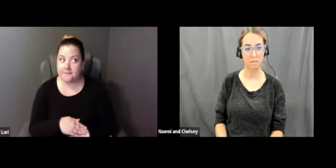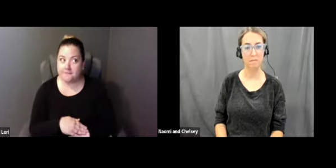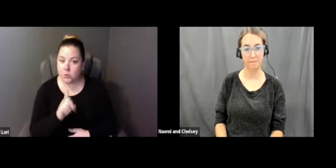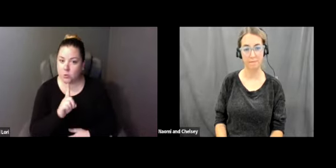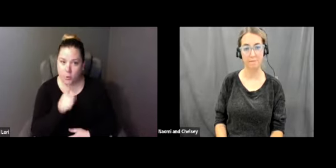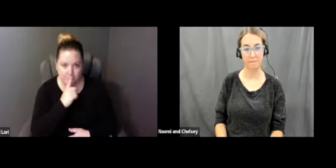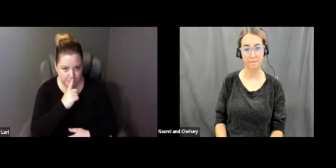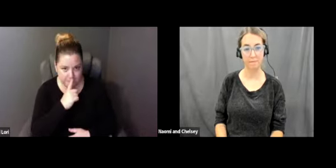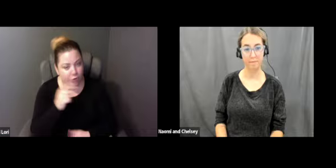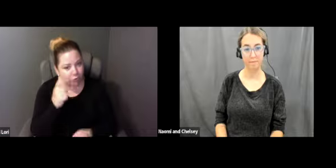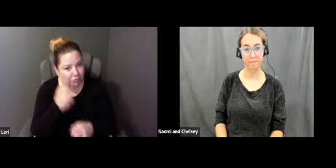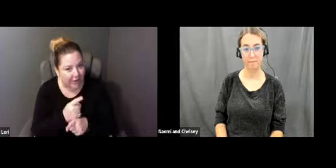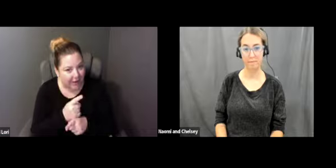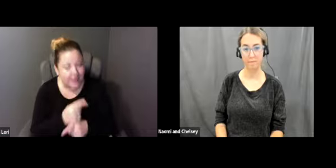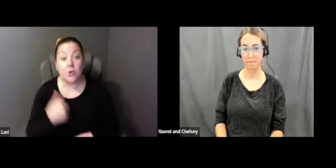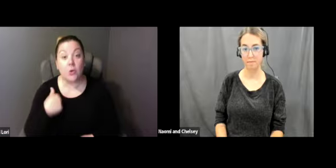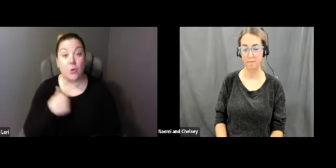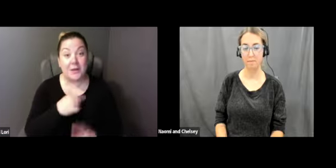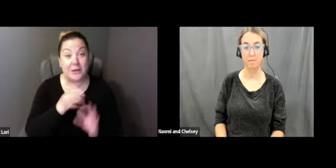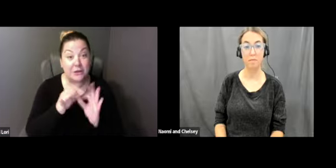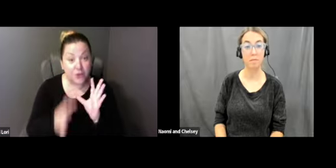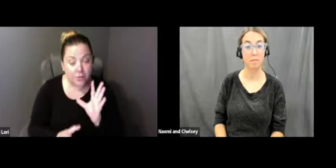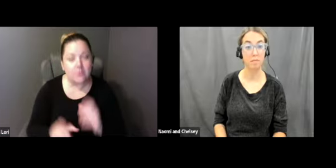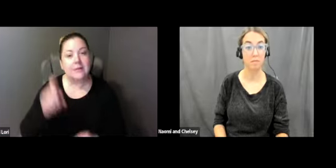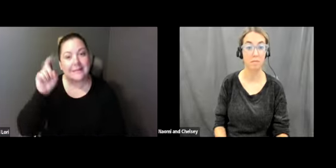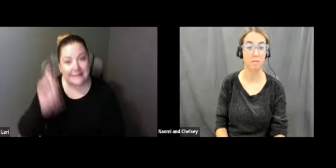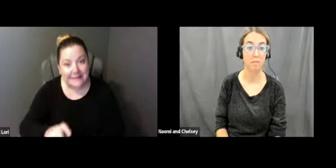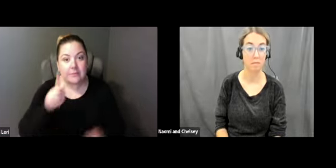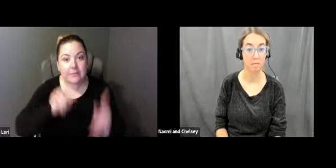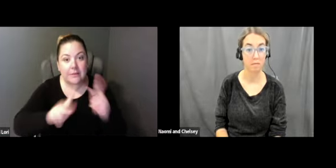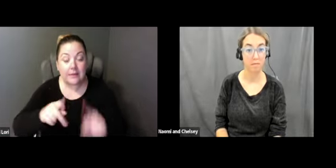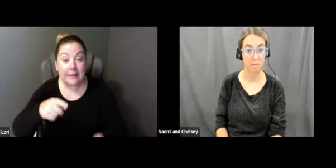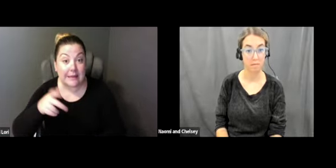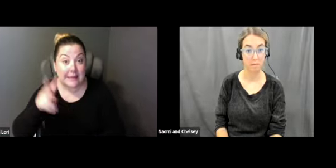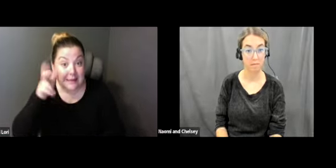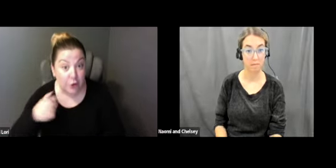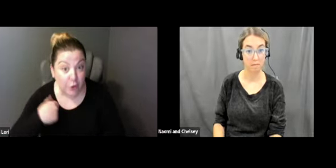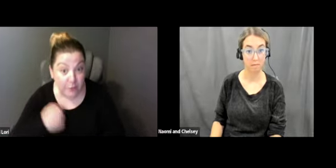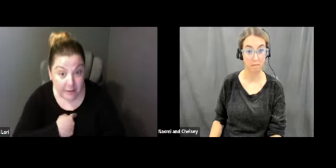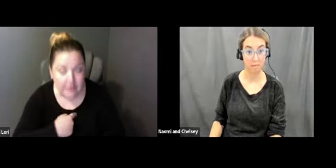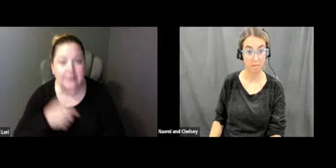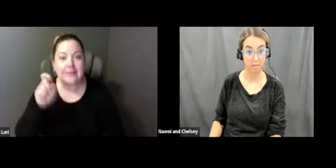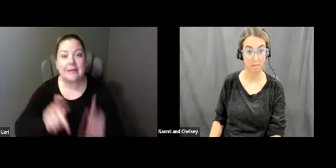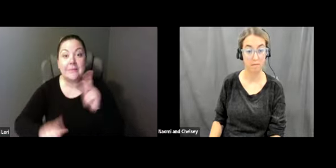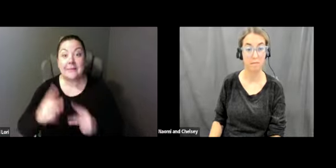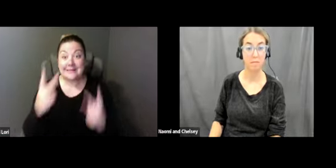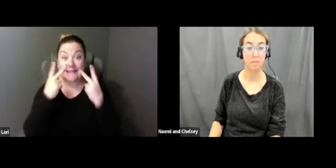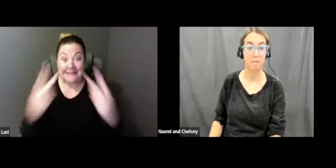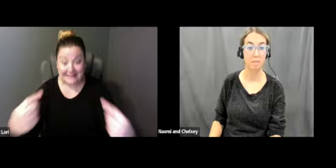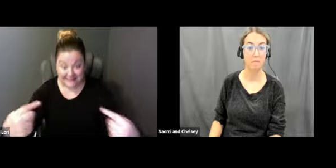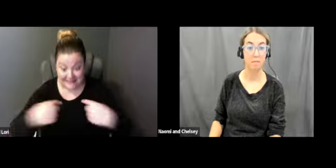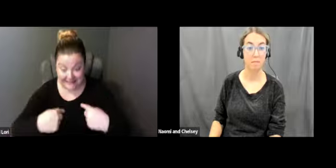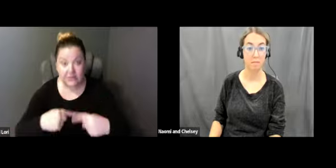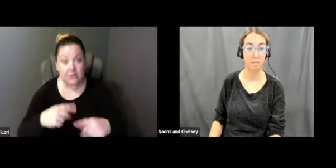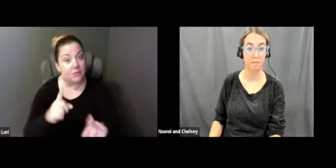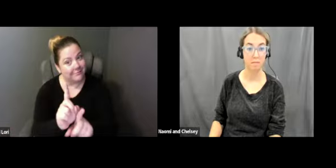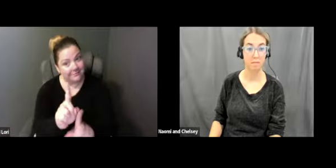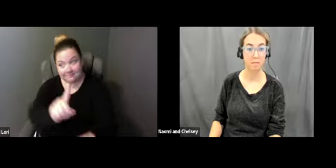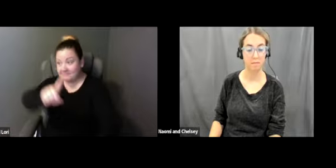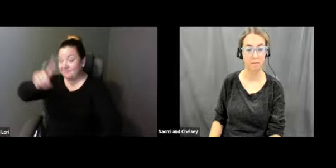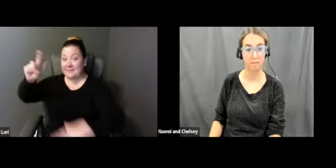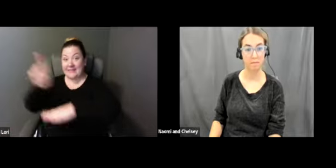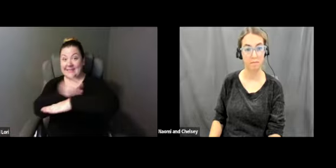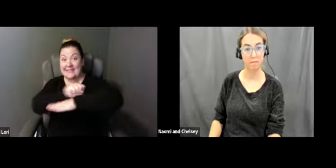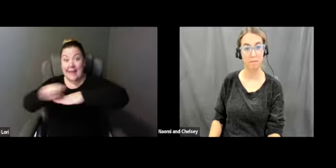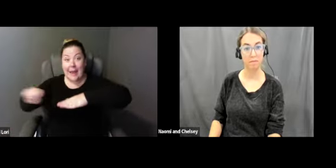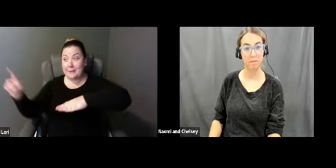interpreters, we have to not only be heard, but we need to be seen. And we need to be seen from the back of the room. And so we have to